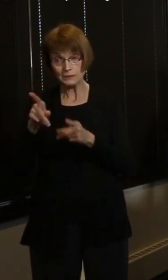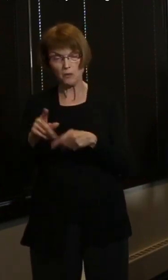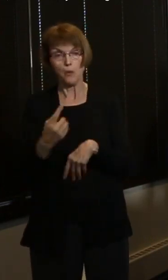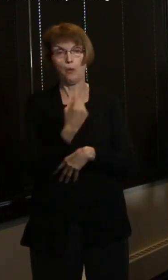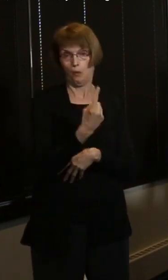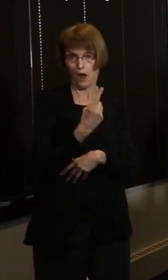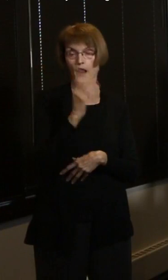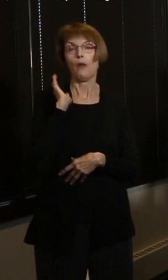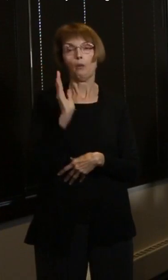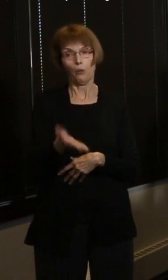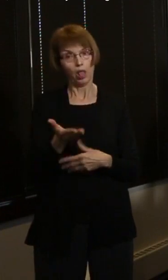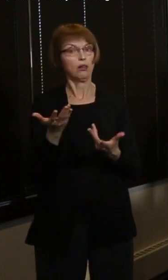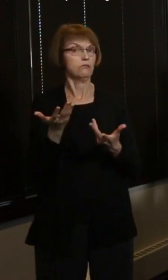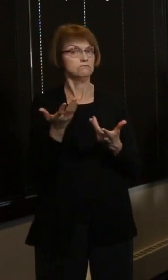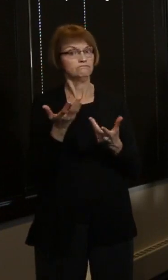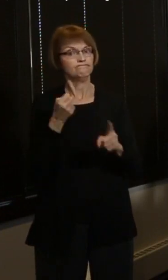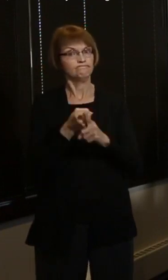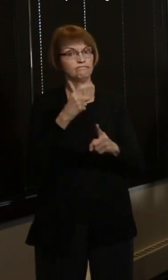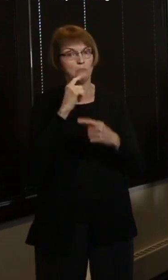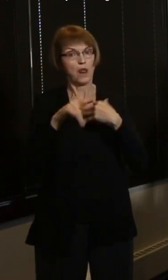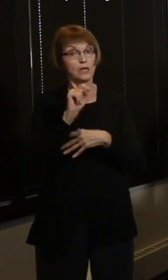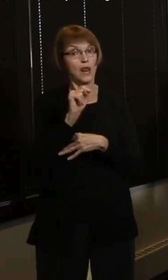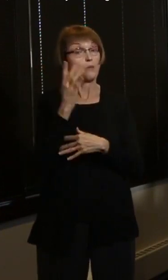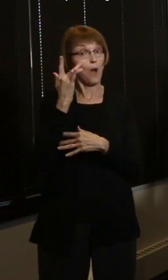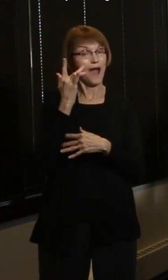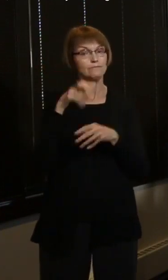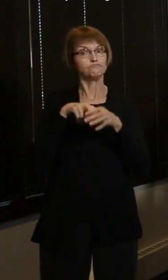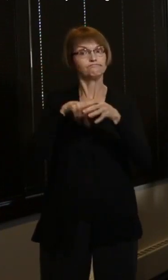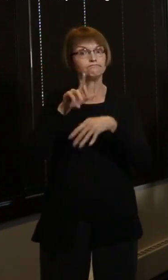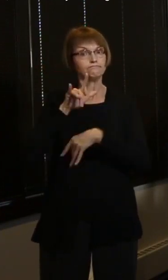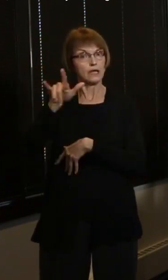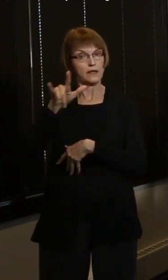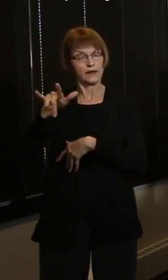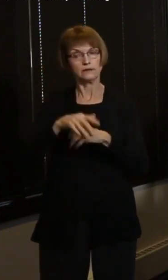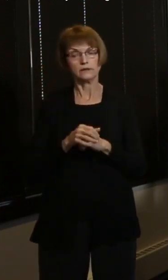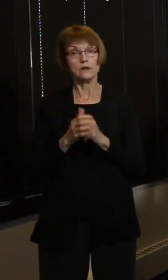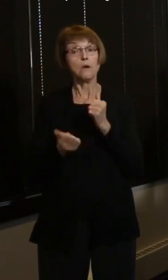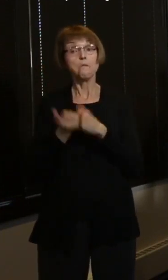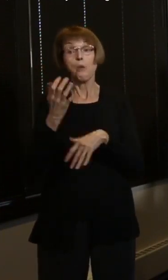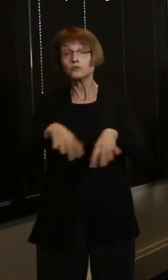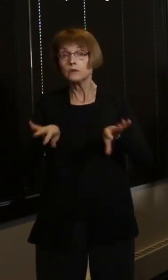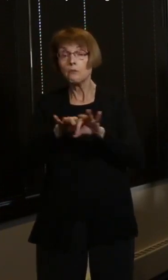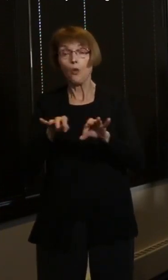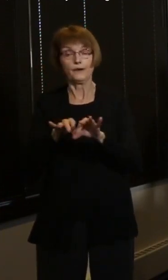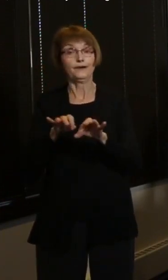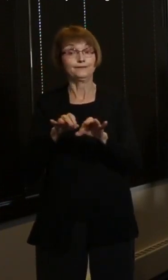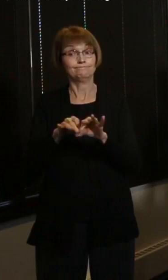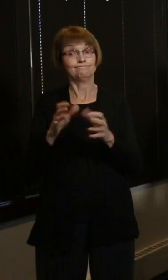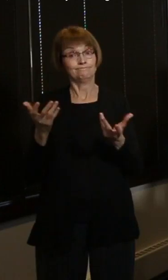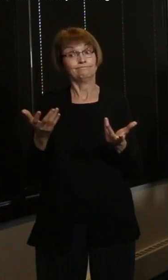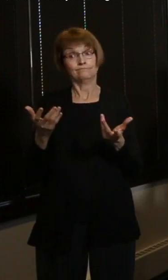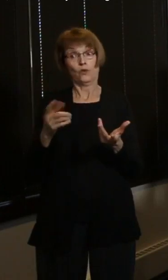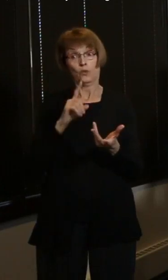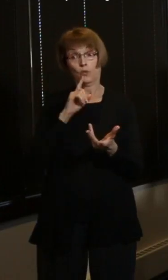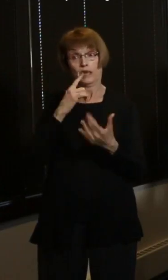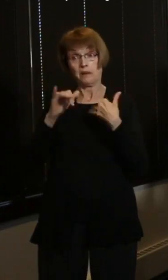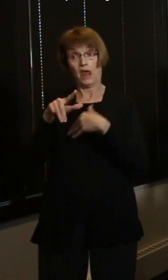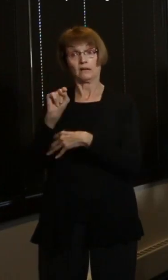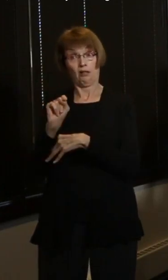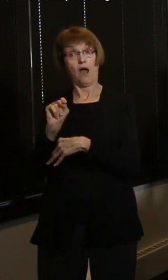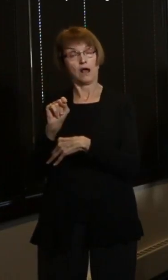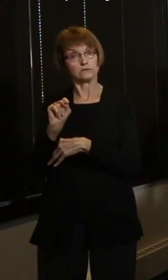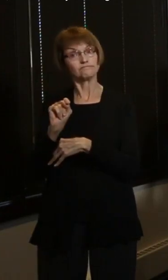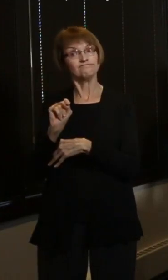blood clots from air travel. And more importantly, you're much more likely to develop these blood clots from